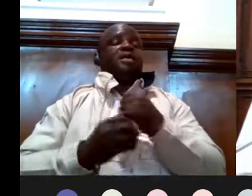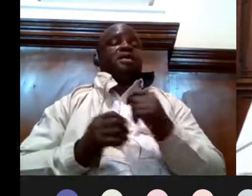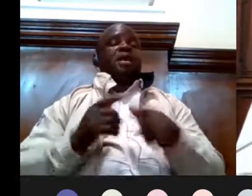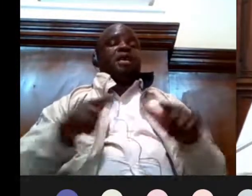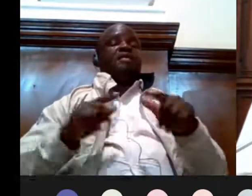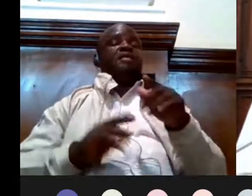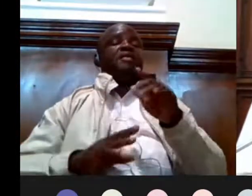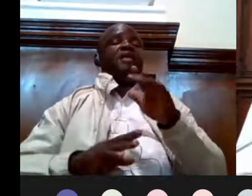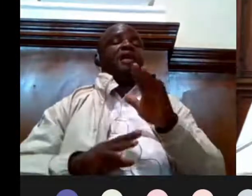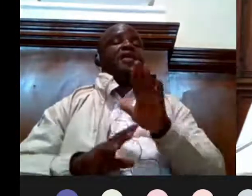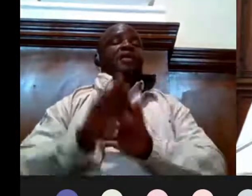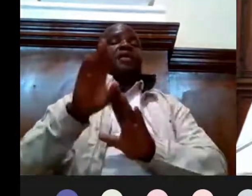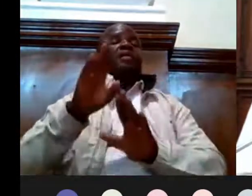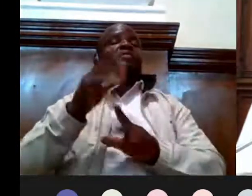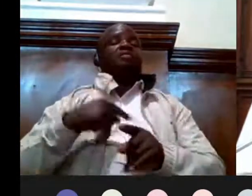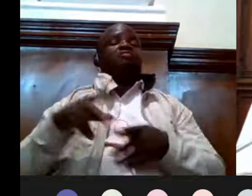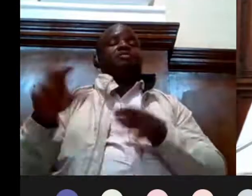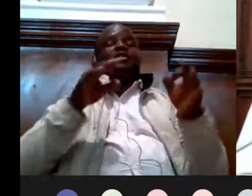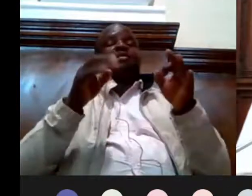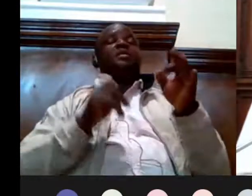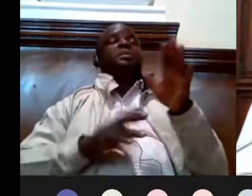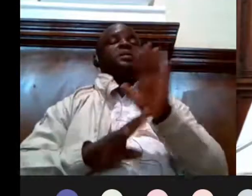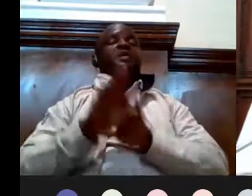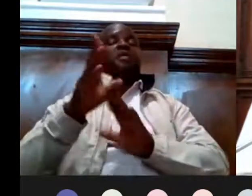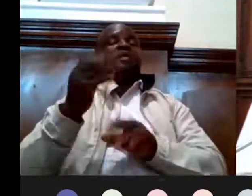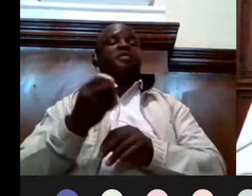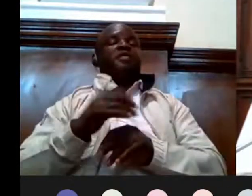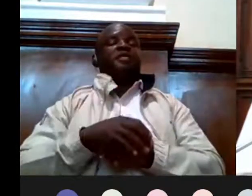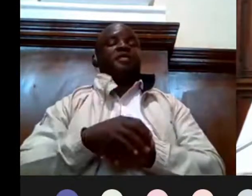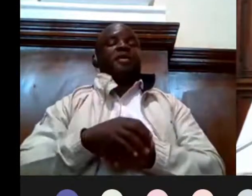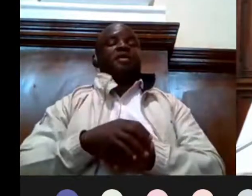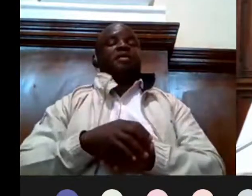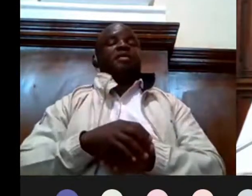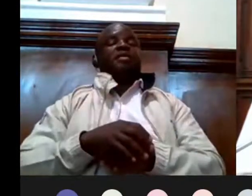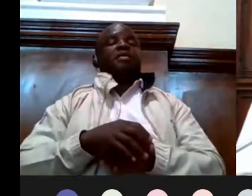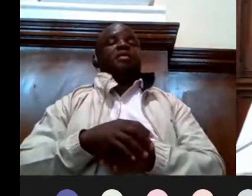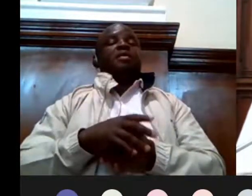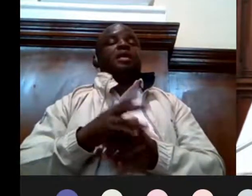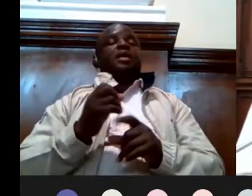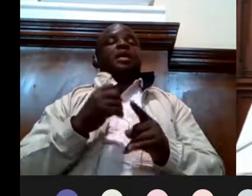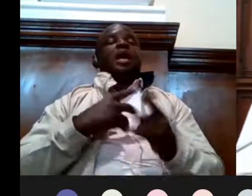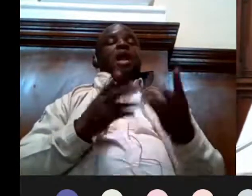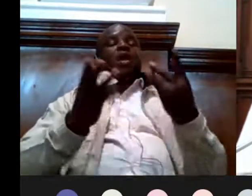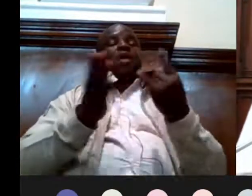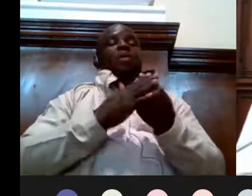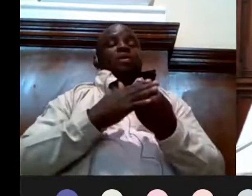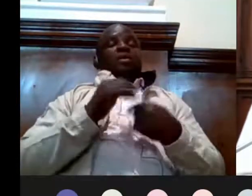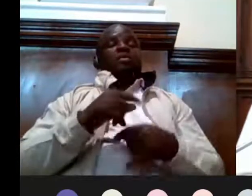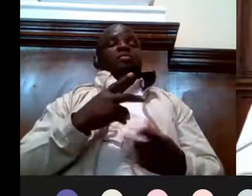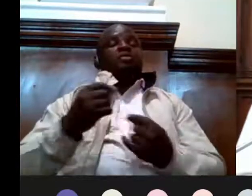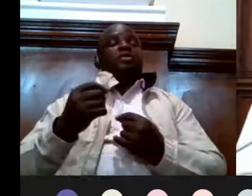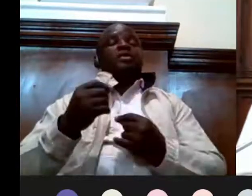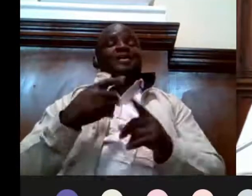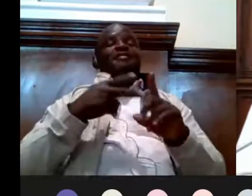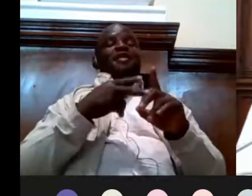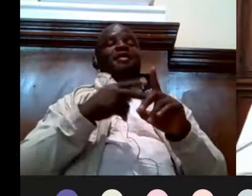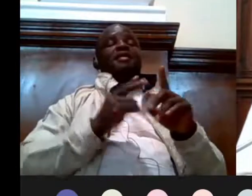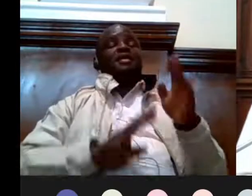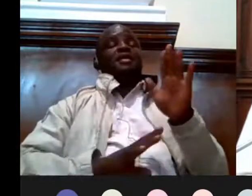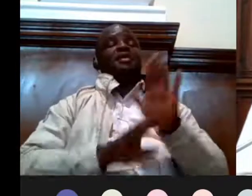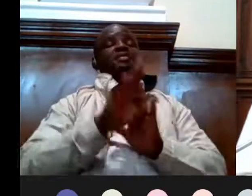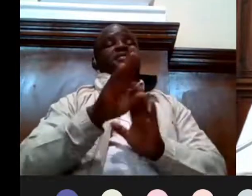and unemployment in South Africa. Lockdown caused an increase in gender-based